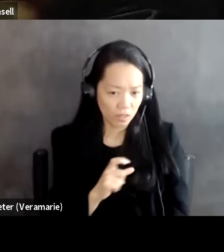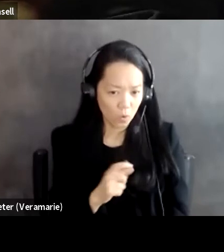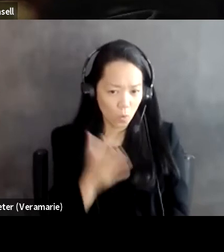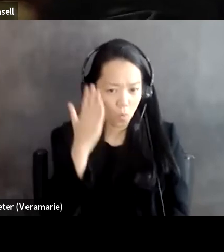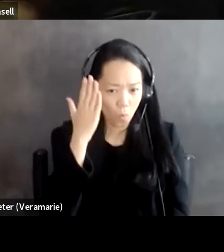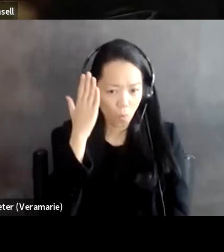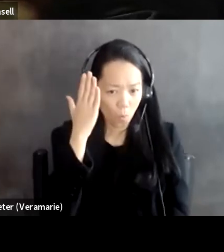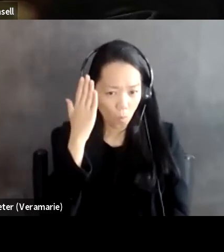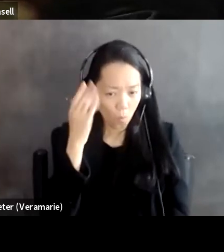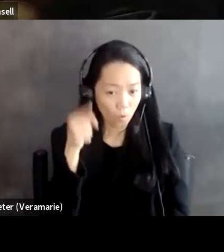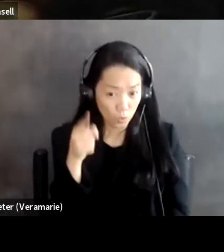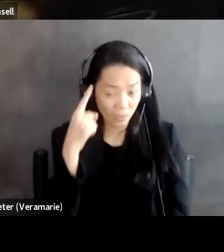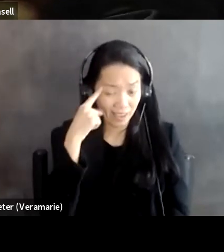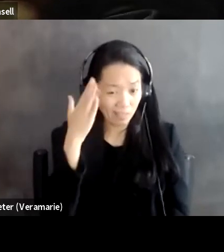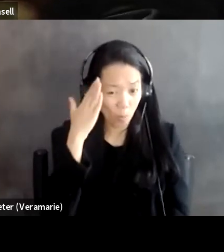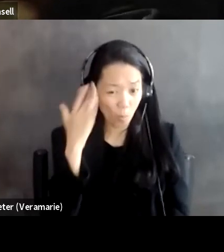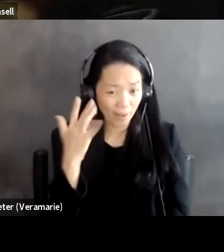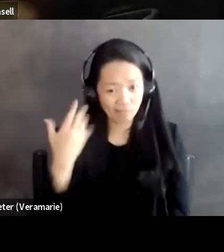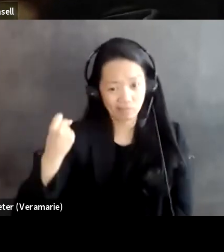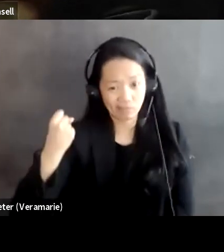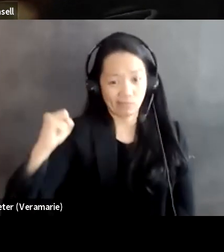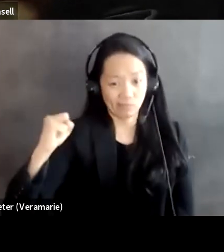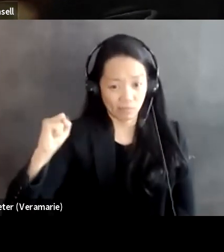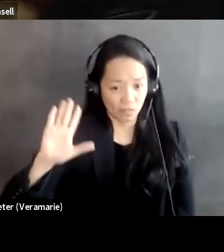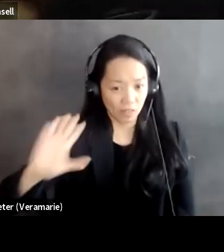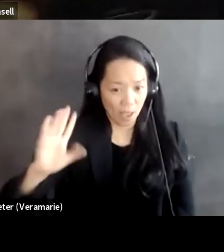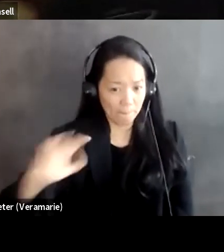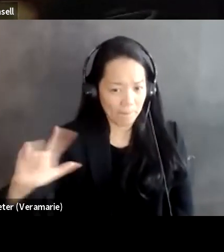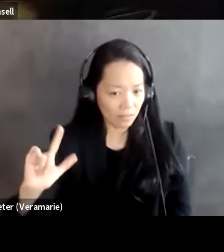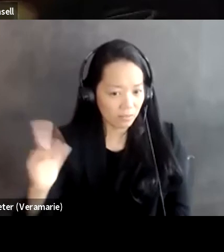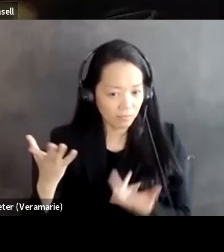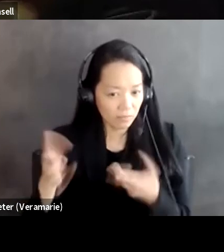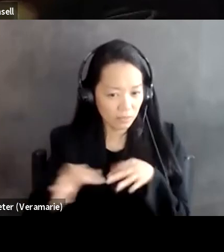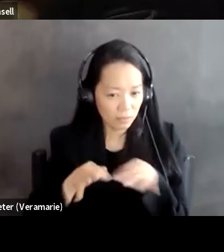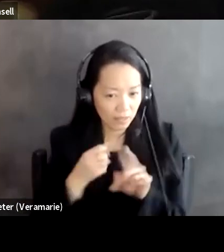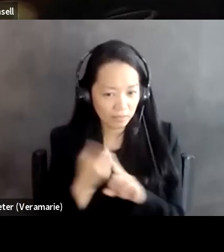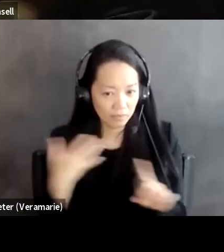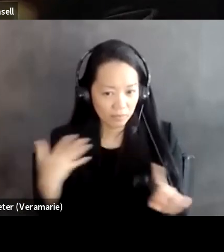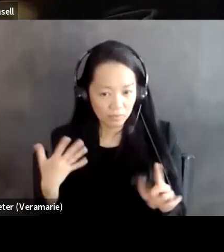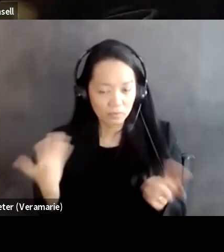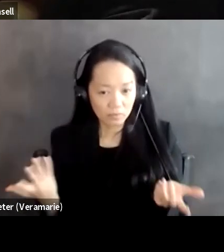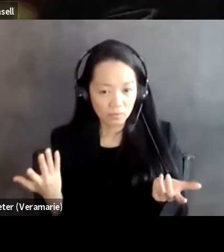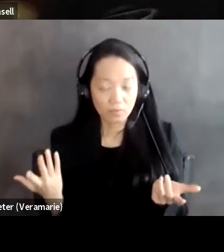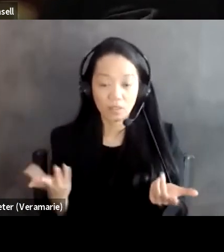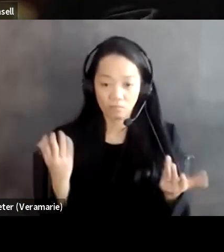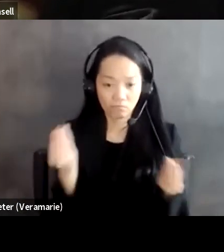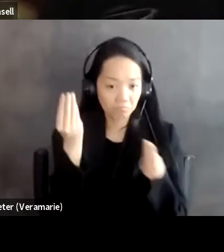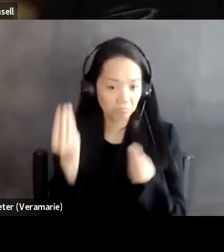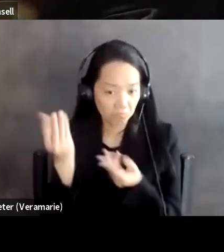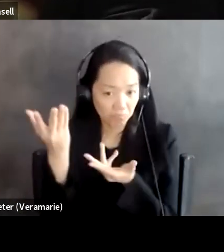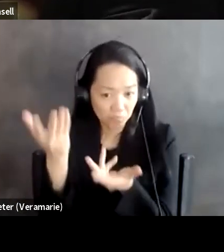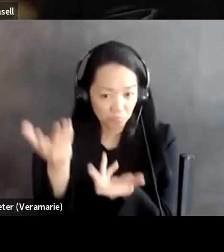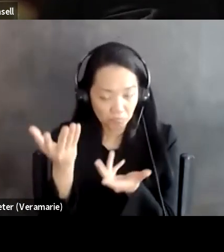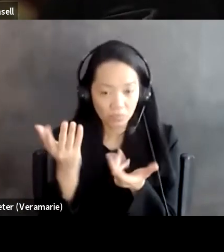to some of the reforms in that bill? And I guess I put this to you in terms